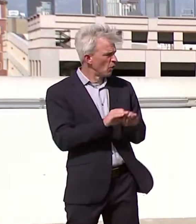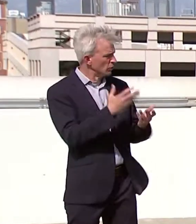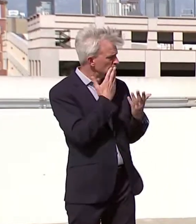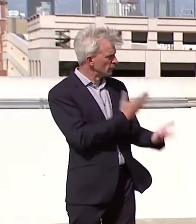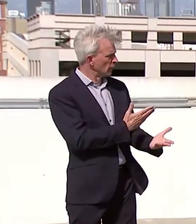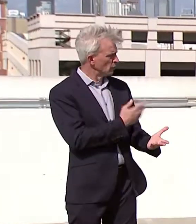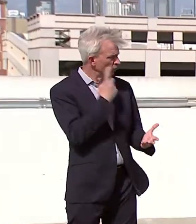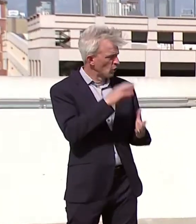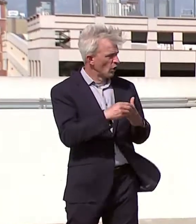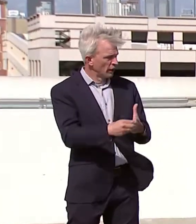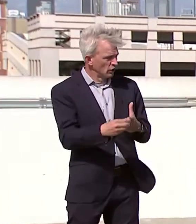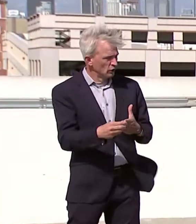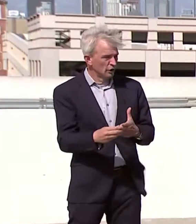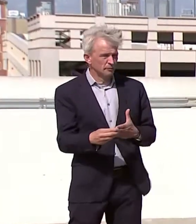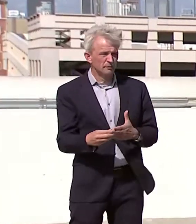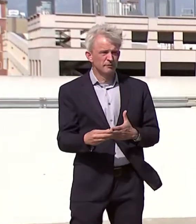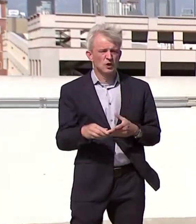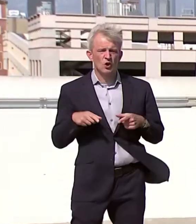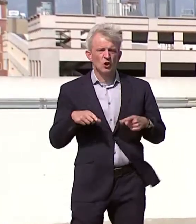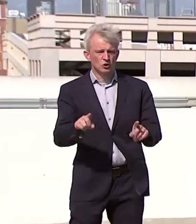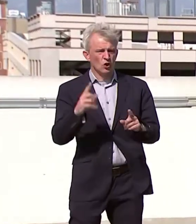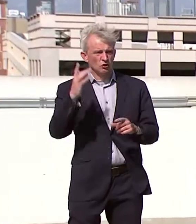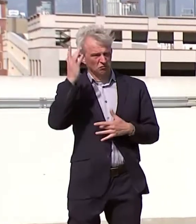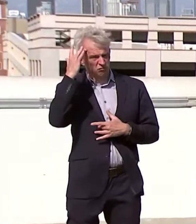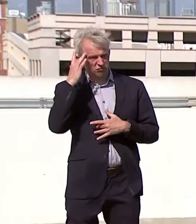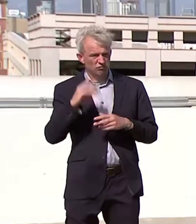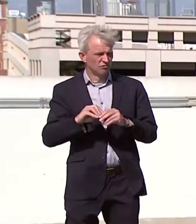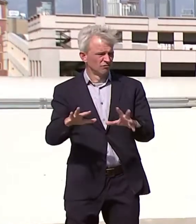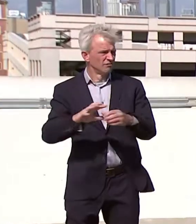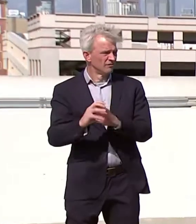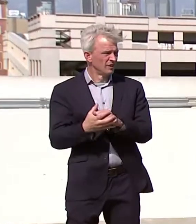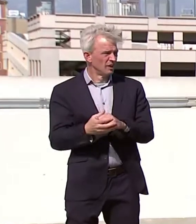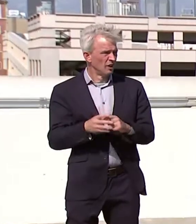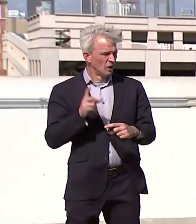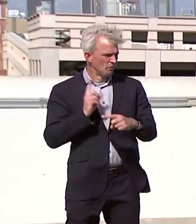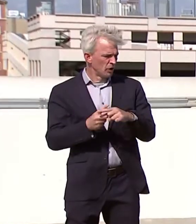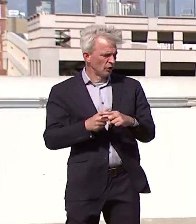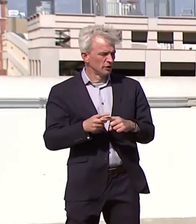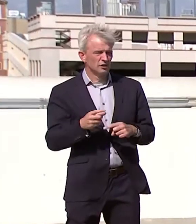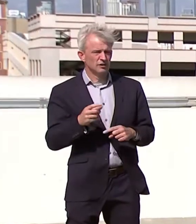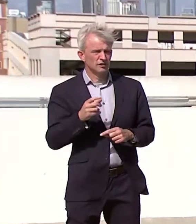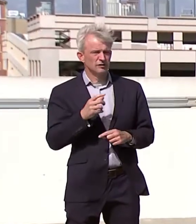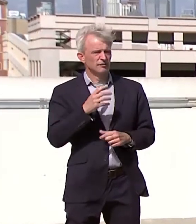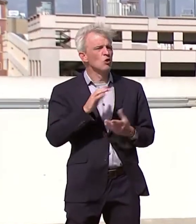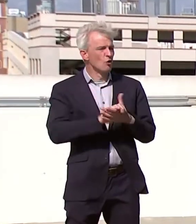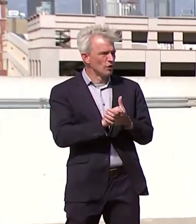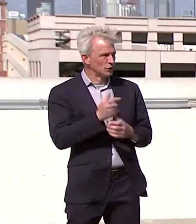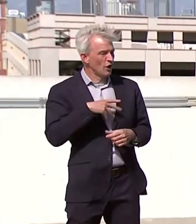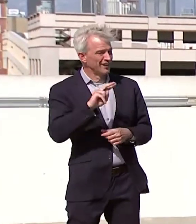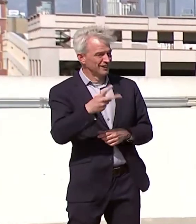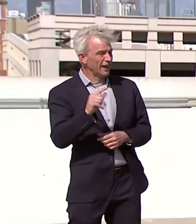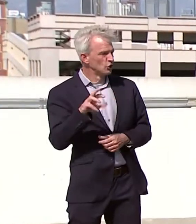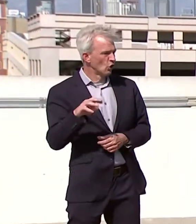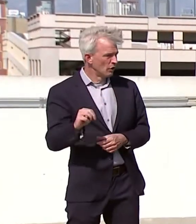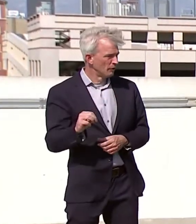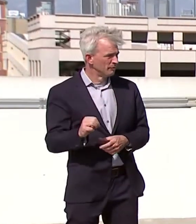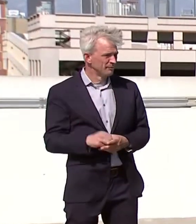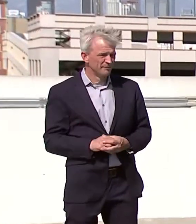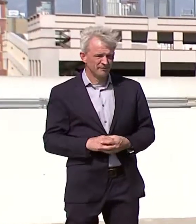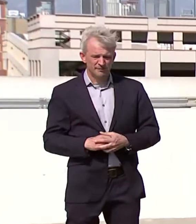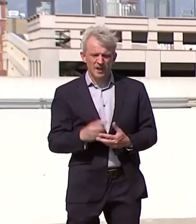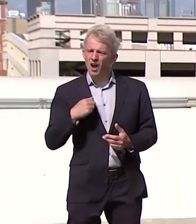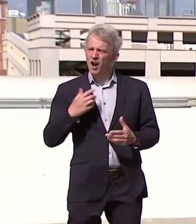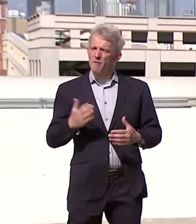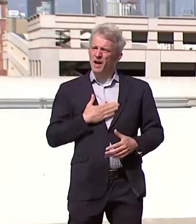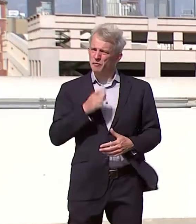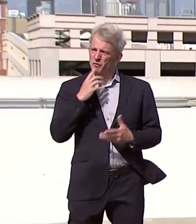leadership during this pandemic, but also your first term and now your second term, so thank you. I am so happy to be